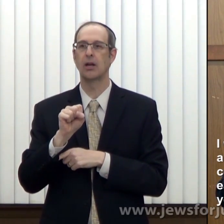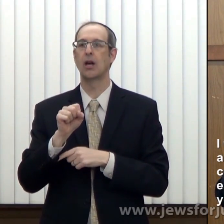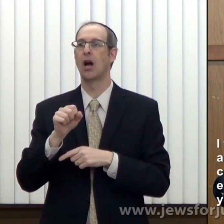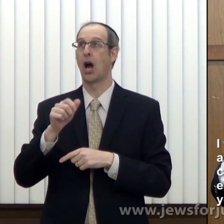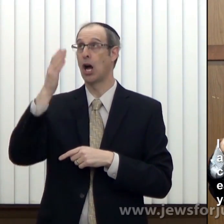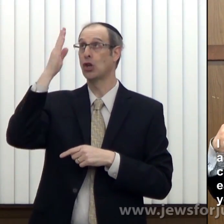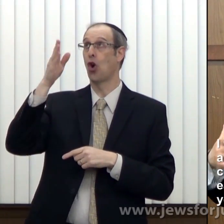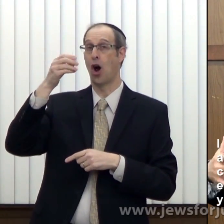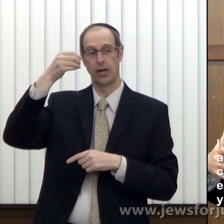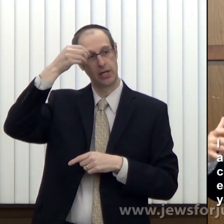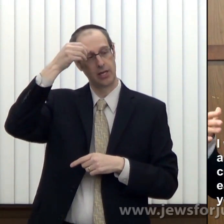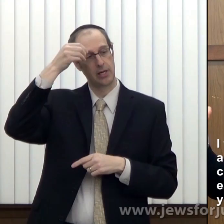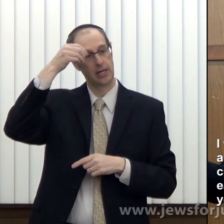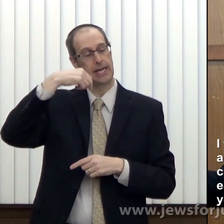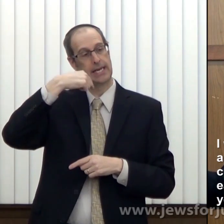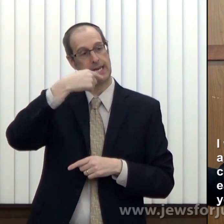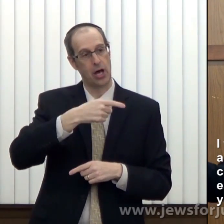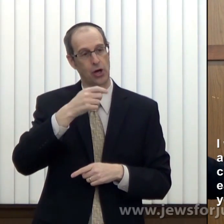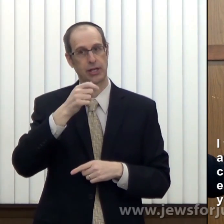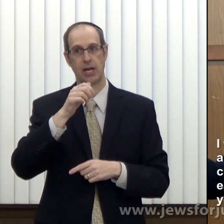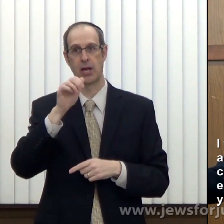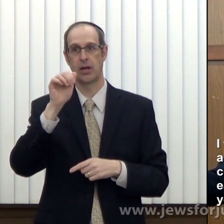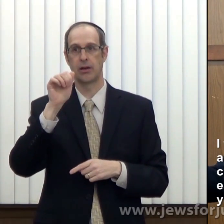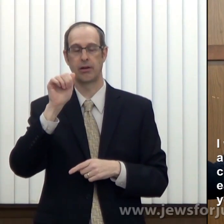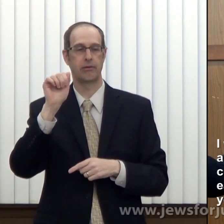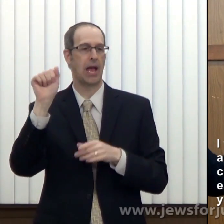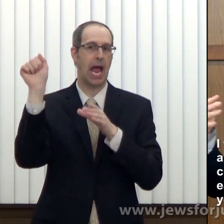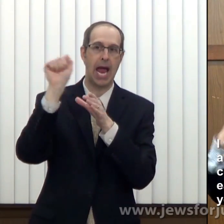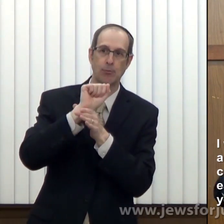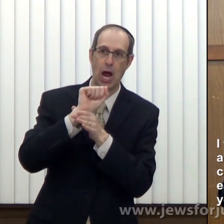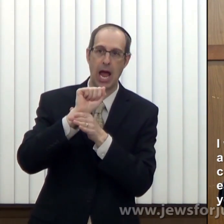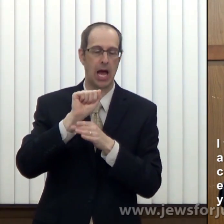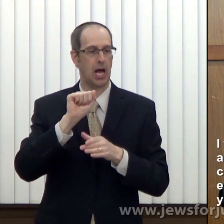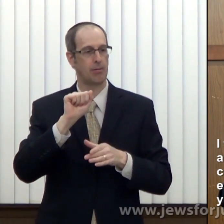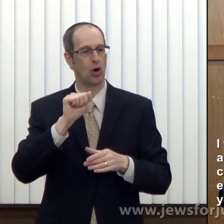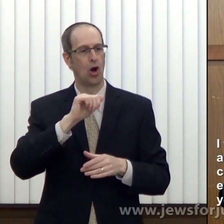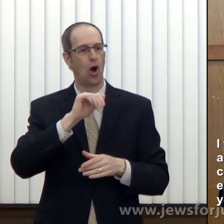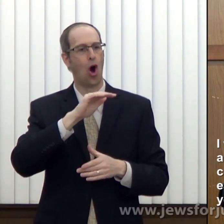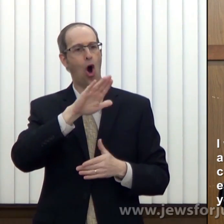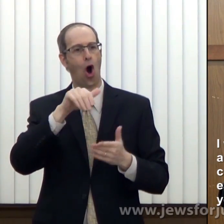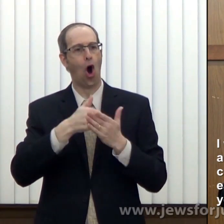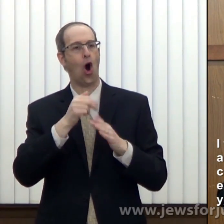people, all of the nations of the world will be blessed.